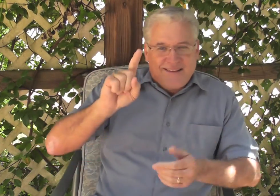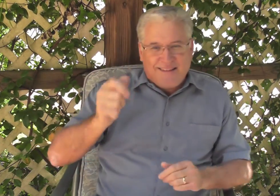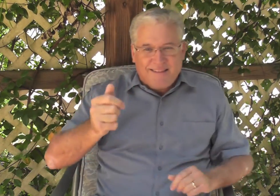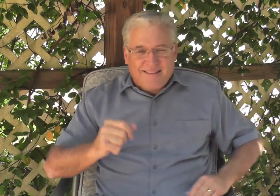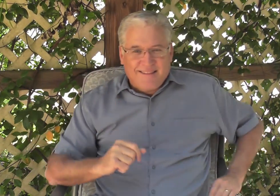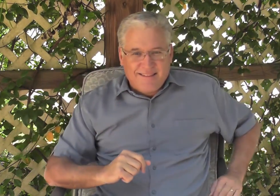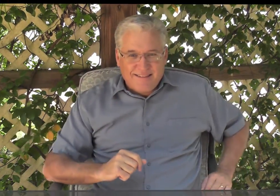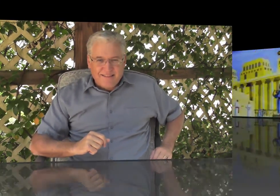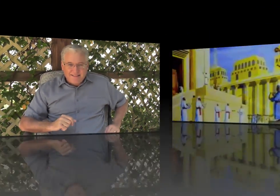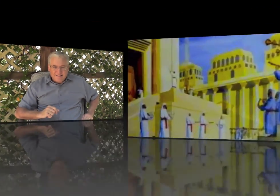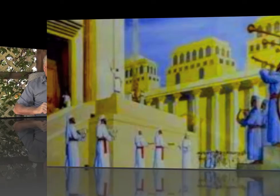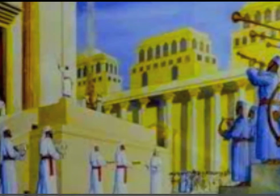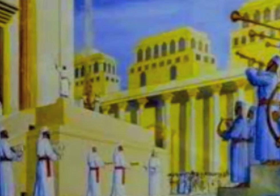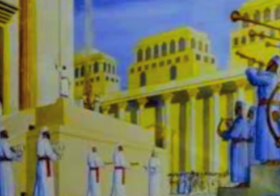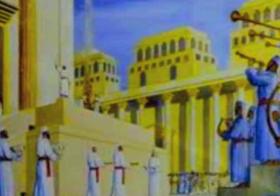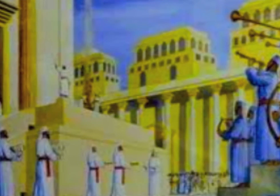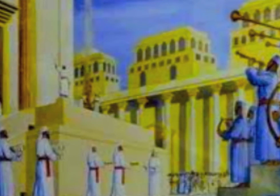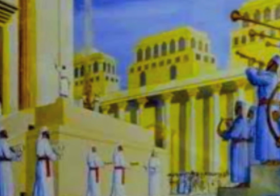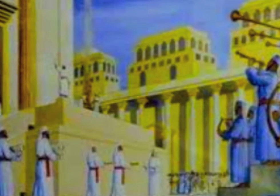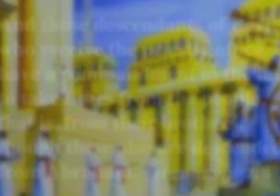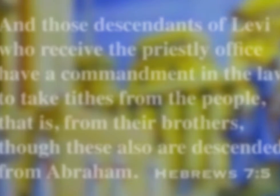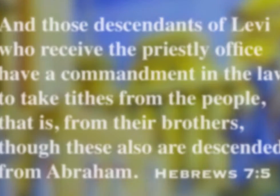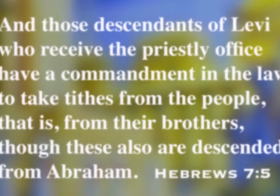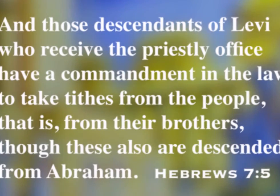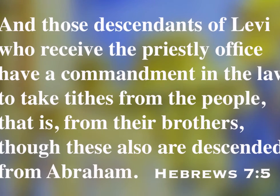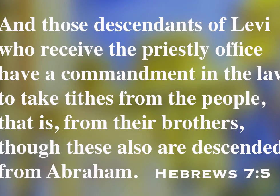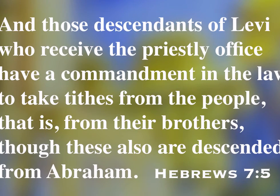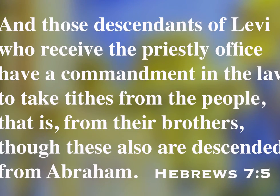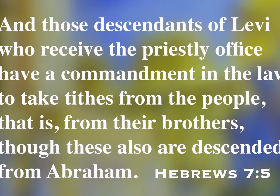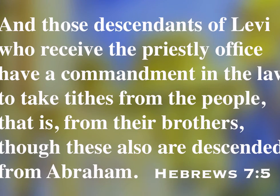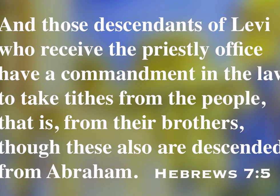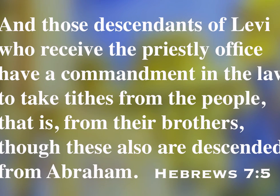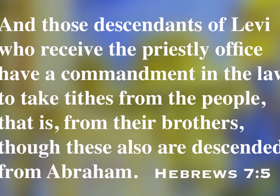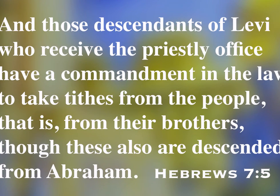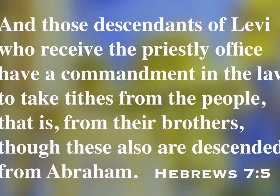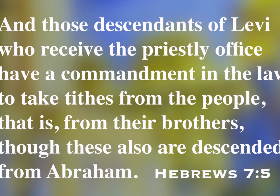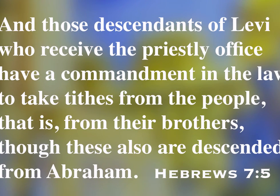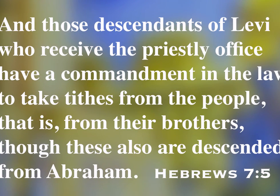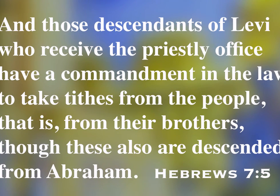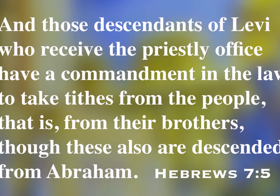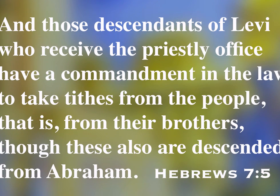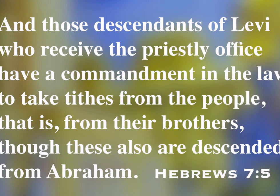But there was none for Abraham to give his tithe to Melchizedek.